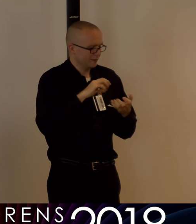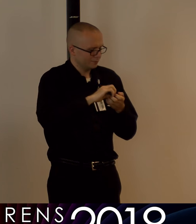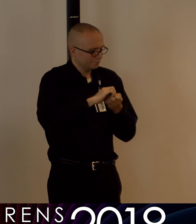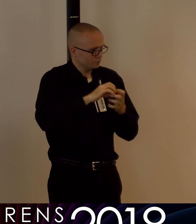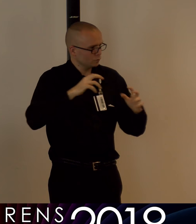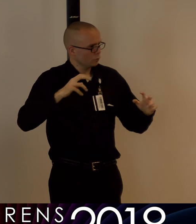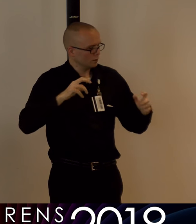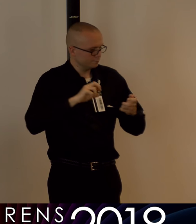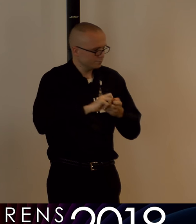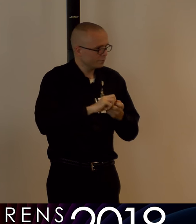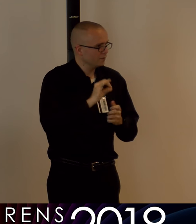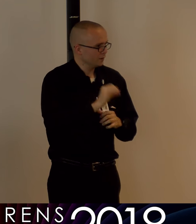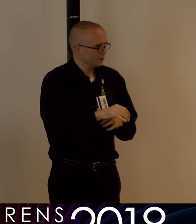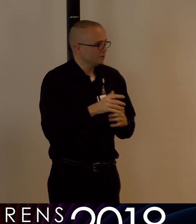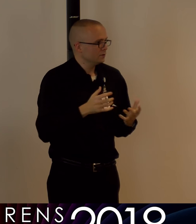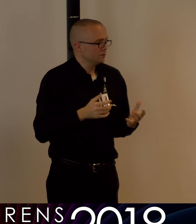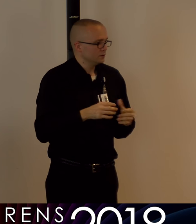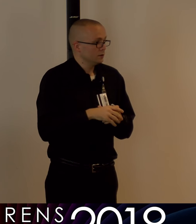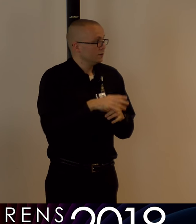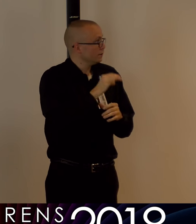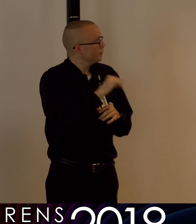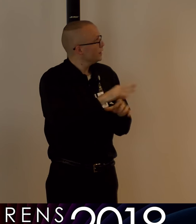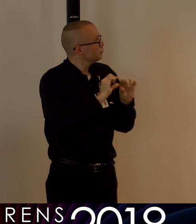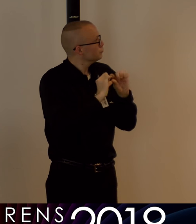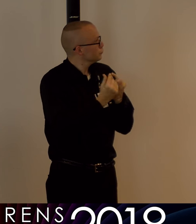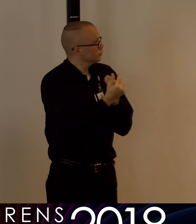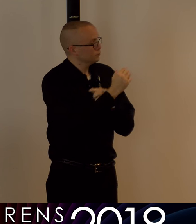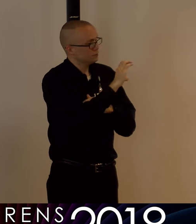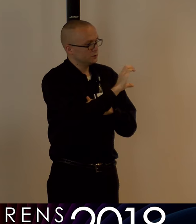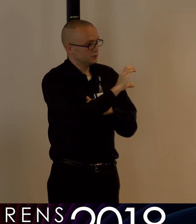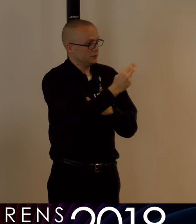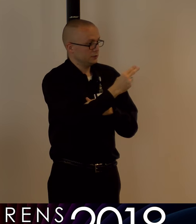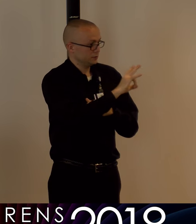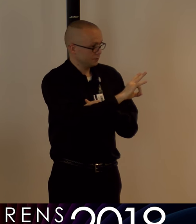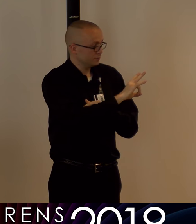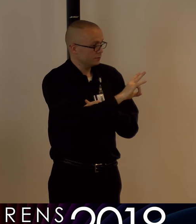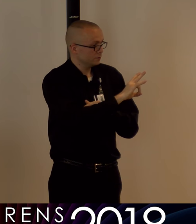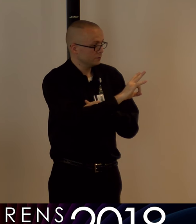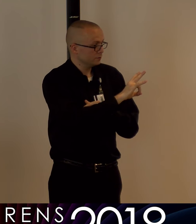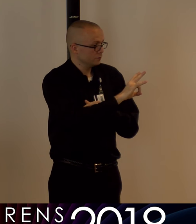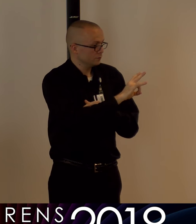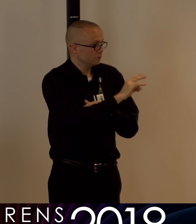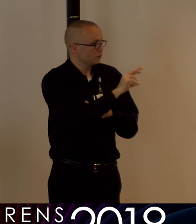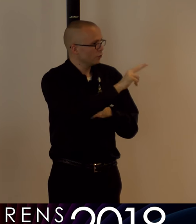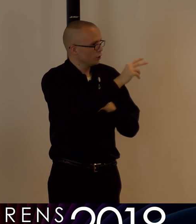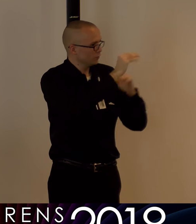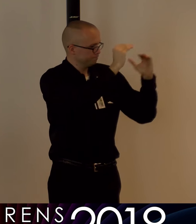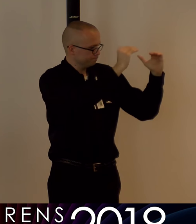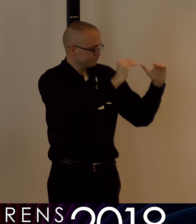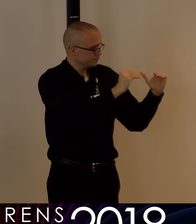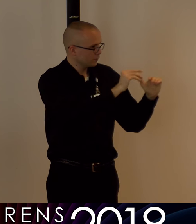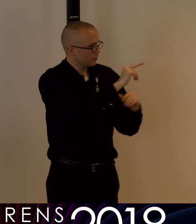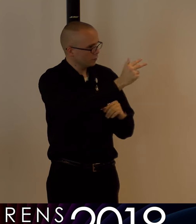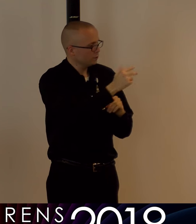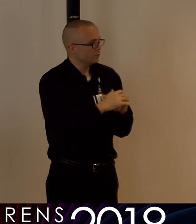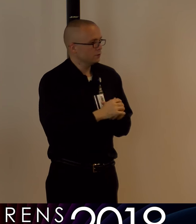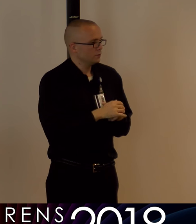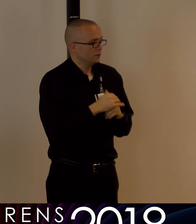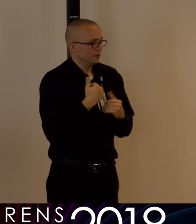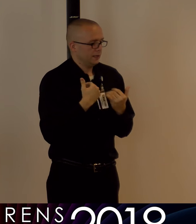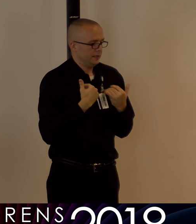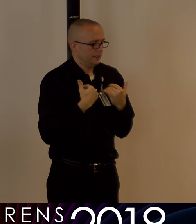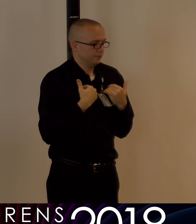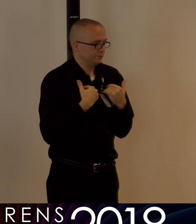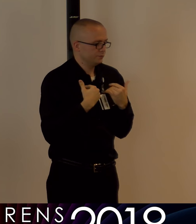or compacting. And then this family, of which CHD7 is a member, the third family, have SANT domains